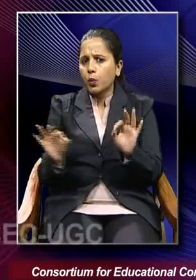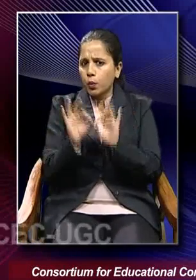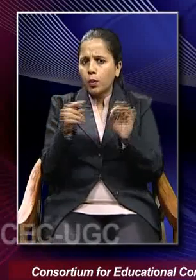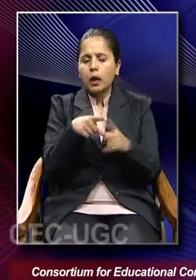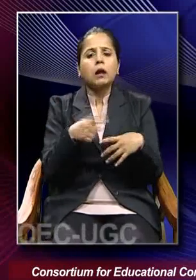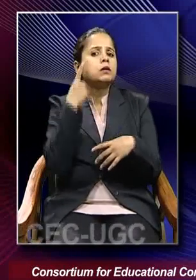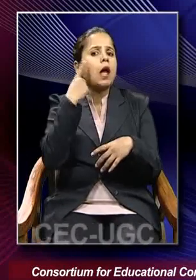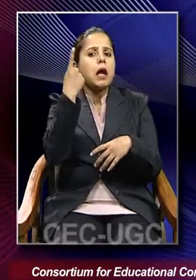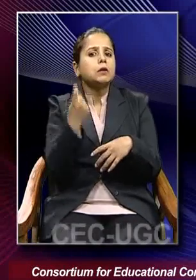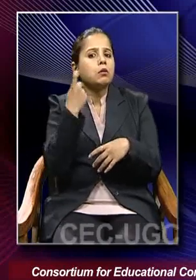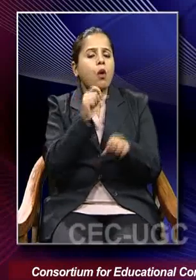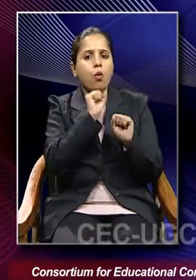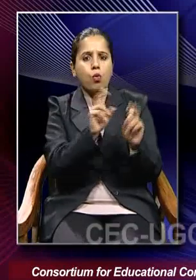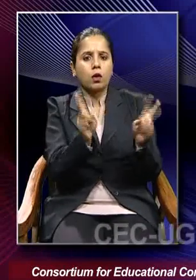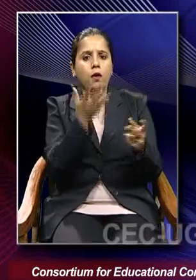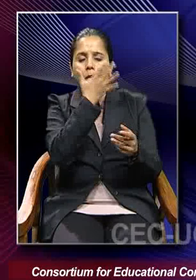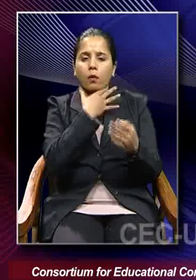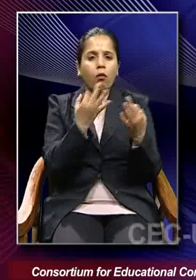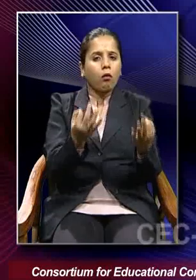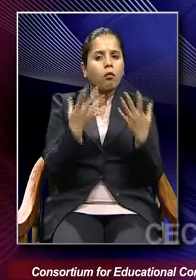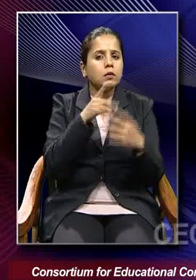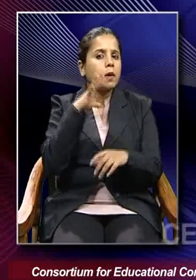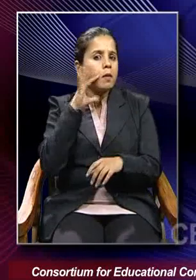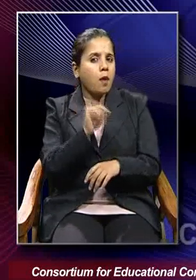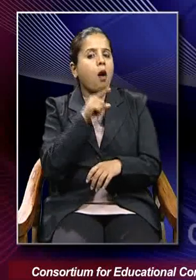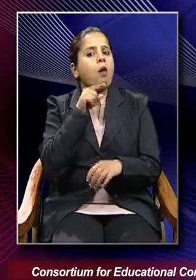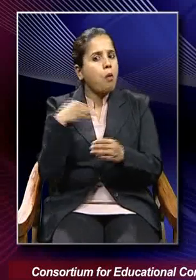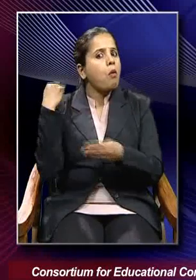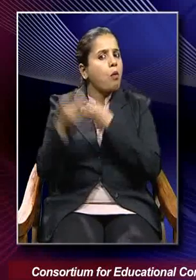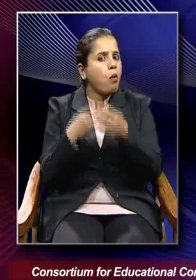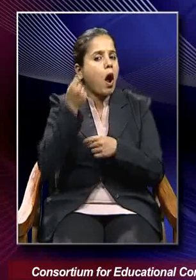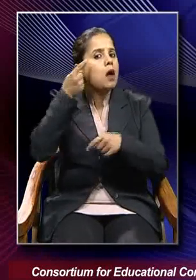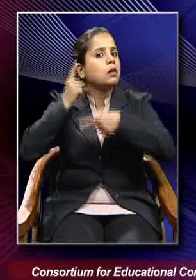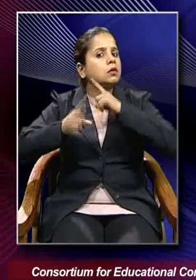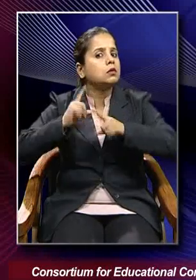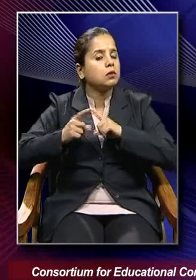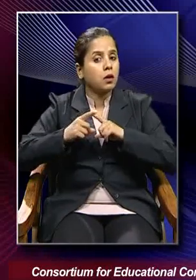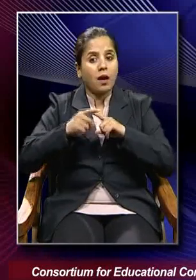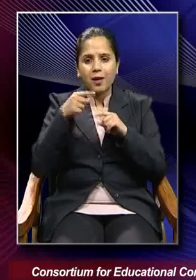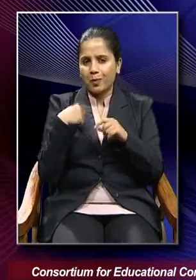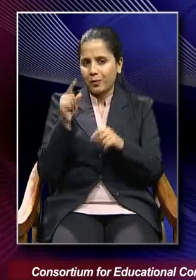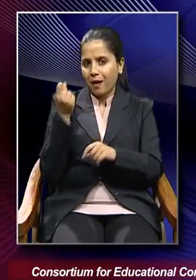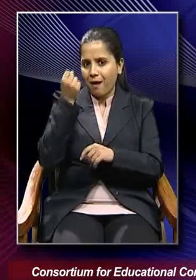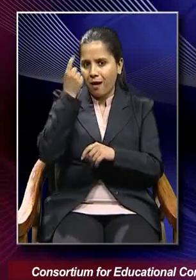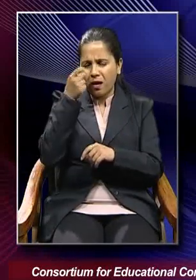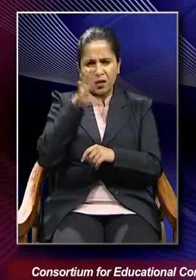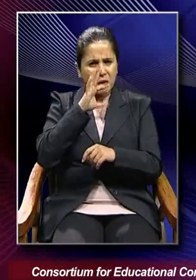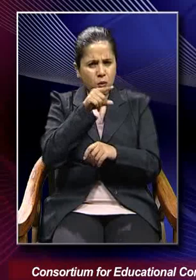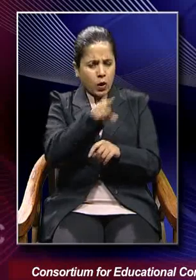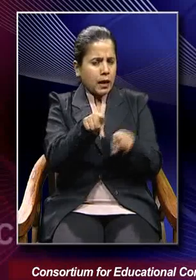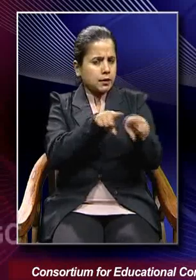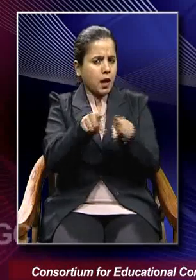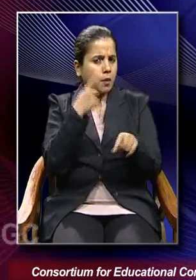exceptional natural beauty and aesthetics important. To understand to the outstanding